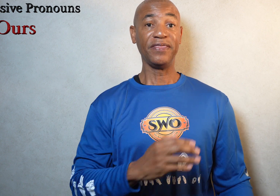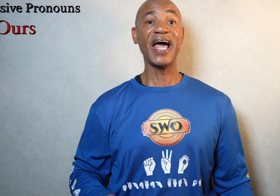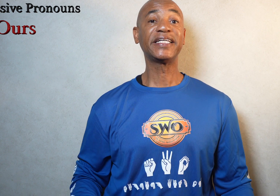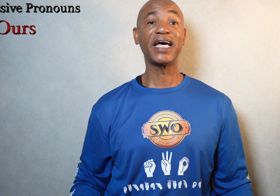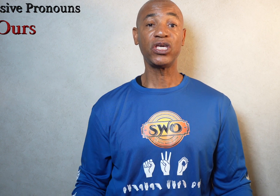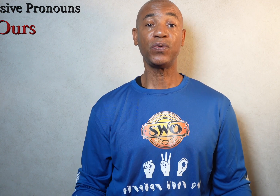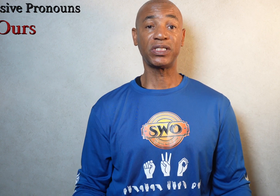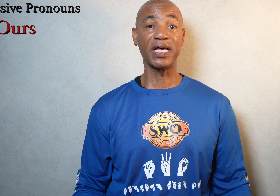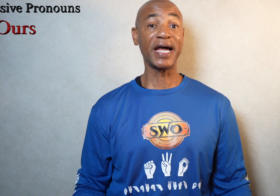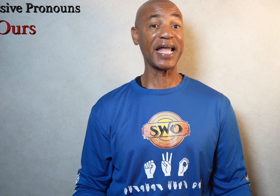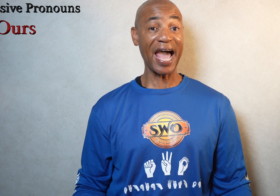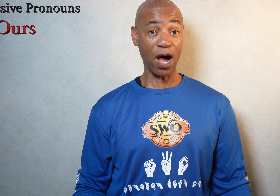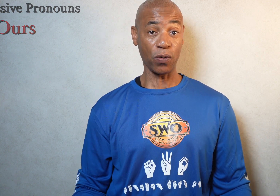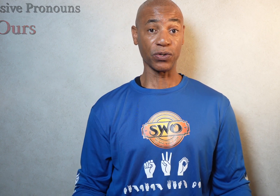That's how you would sign ours.